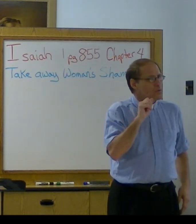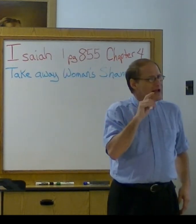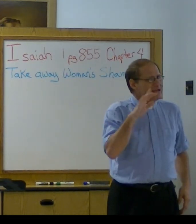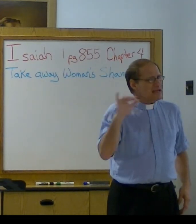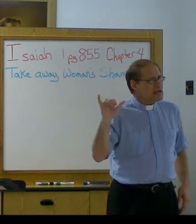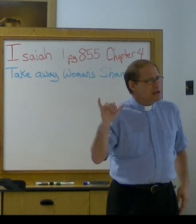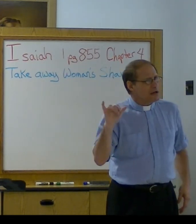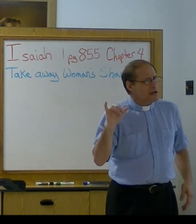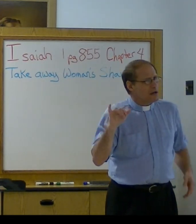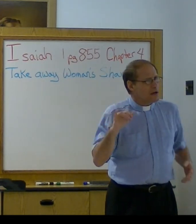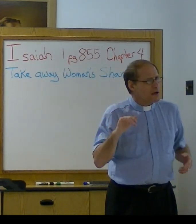Randy?